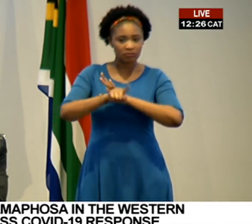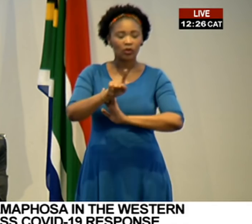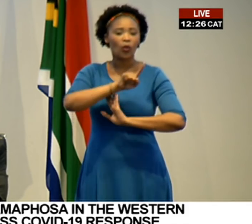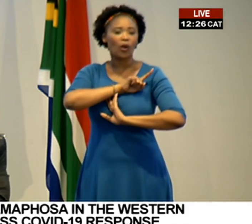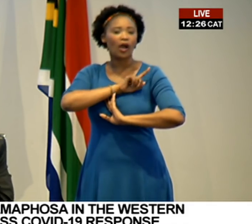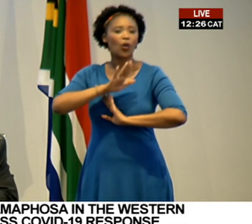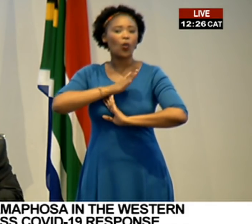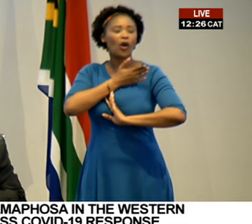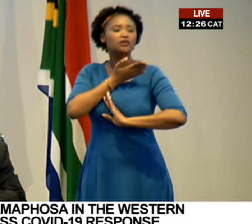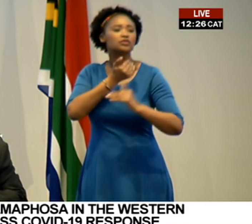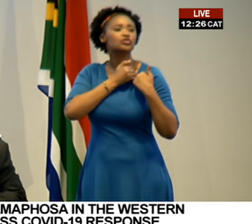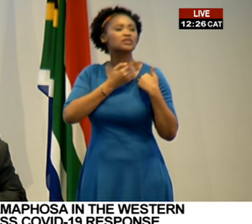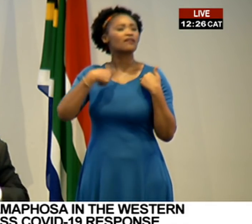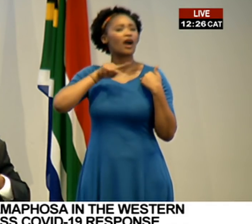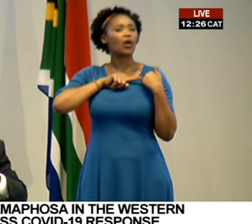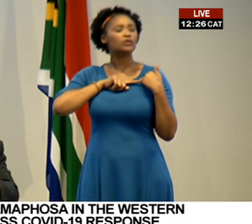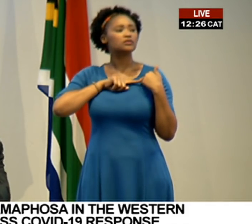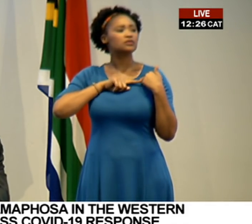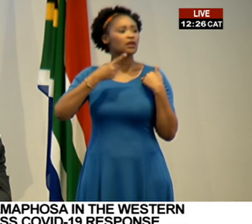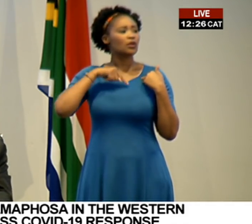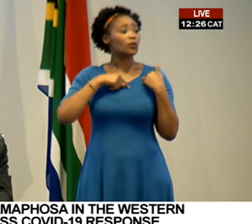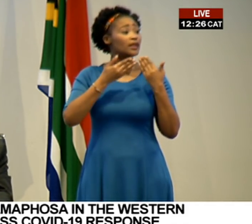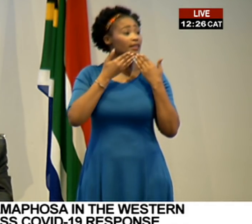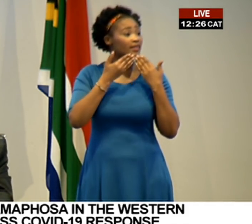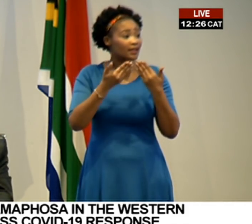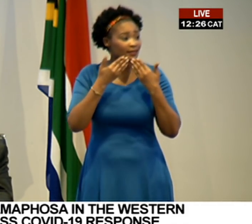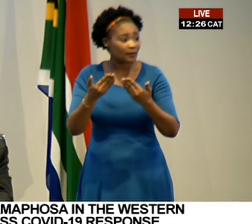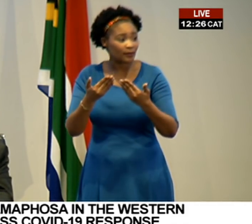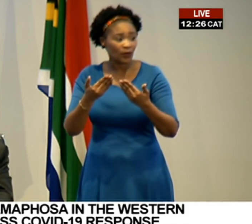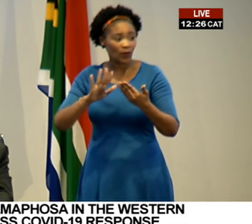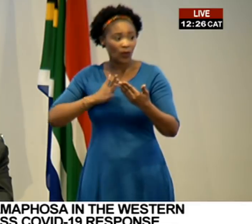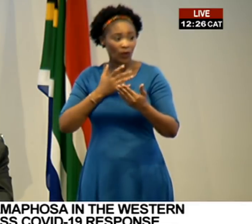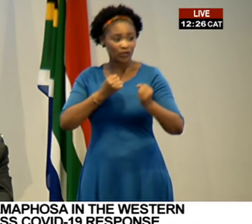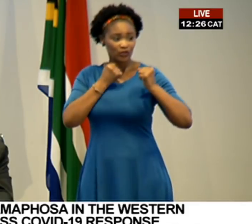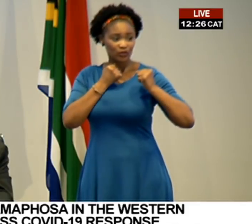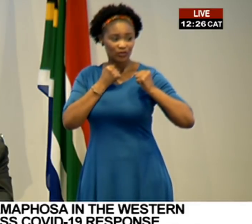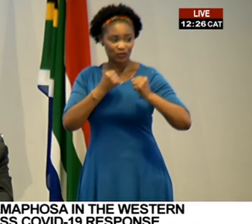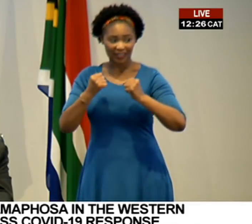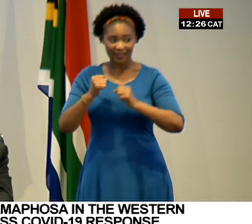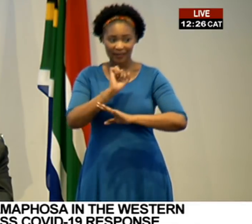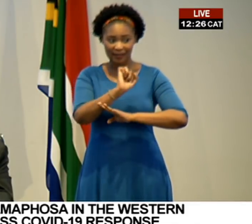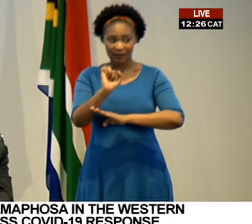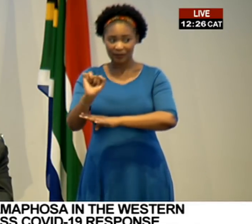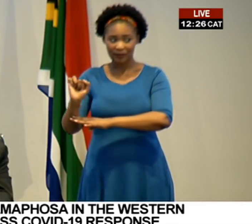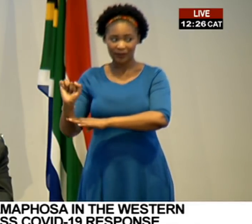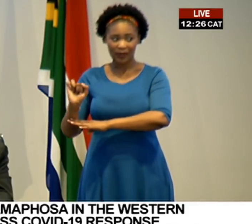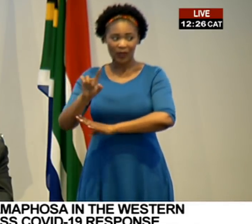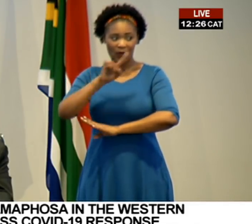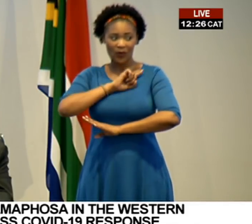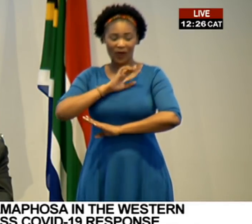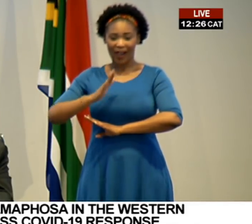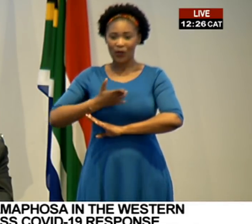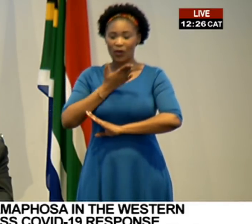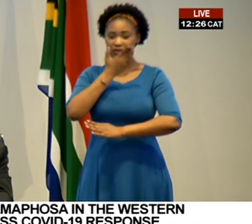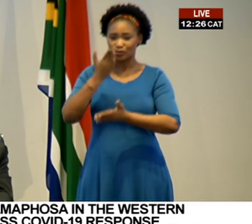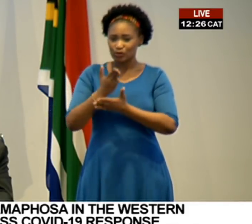we continue to thank them, and we want to strengthen them and make sure that they are strong